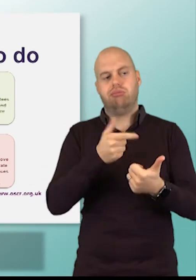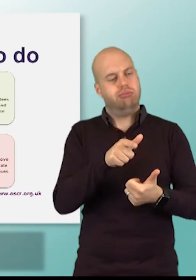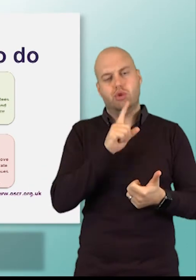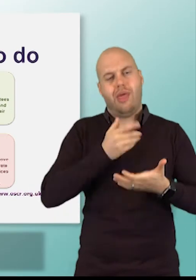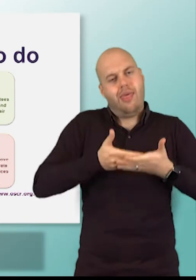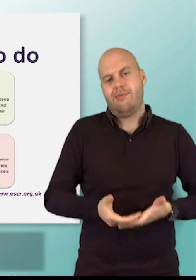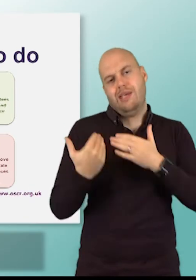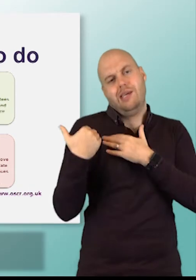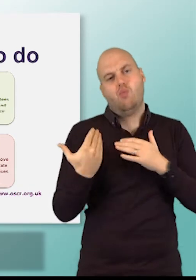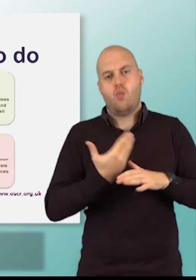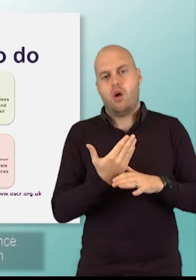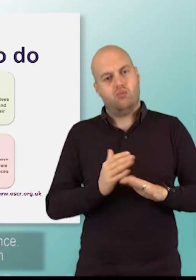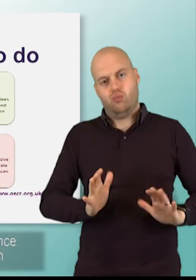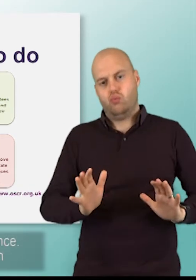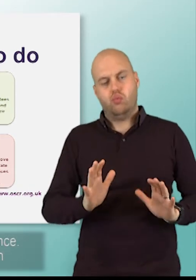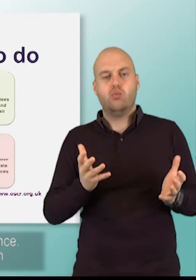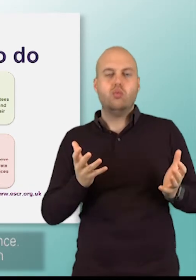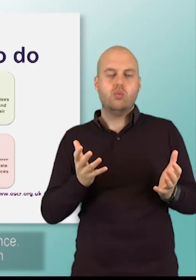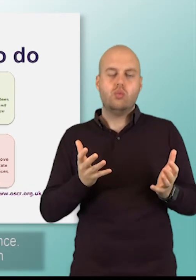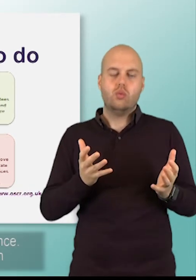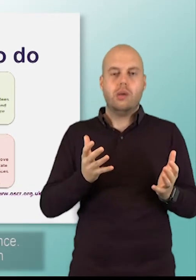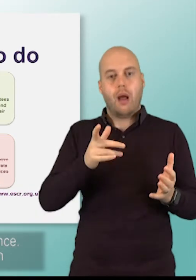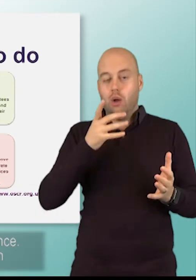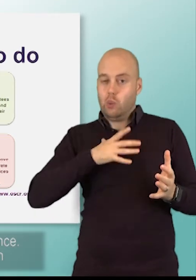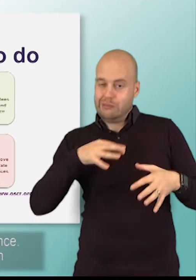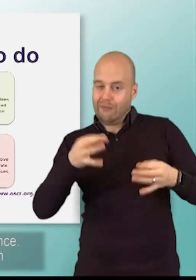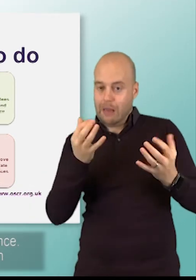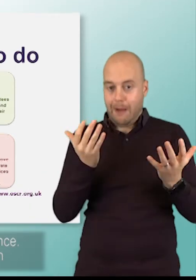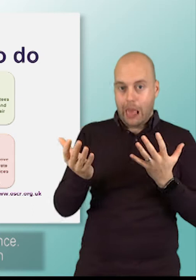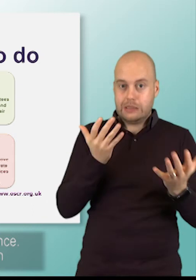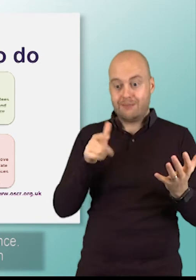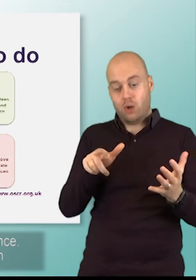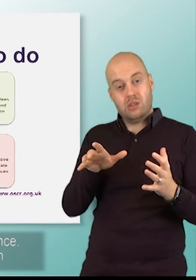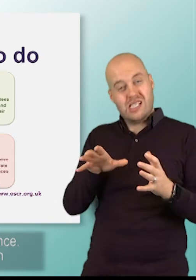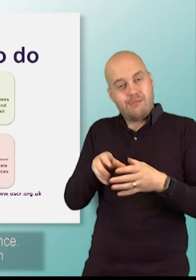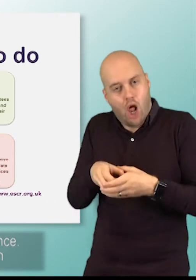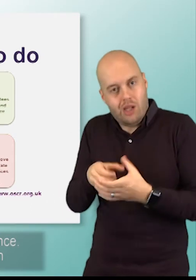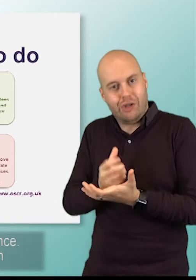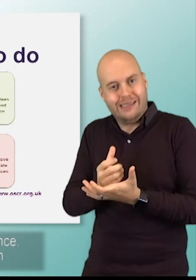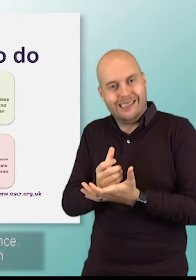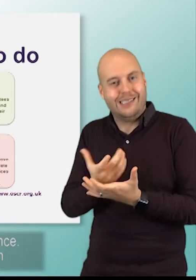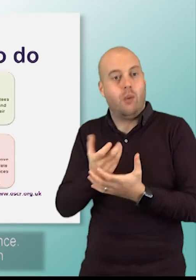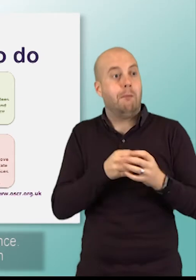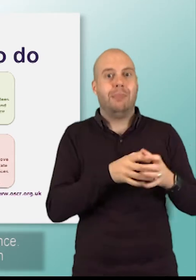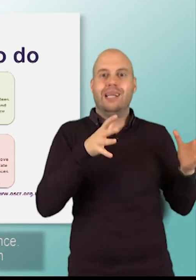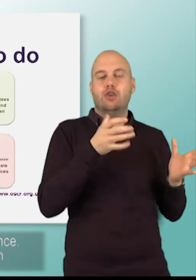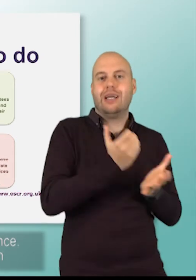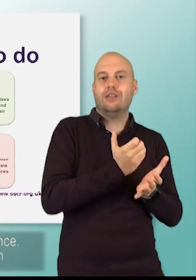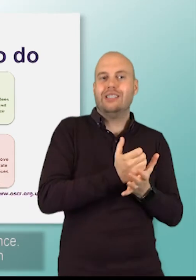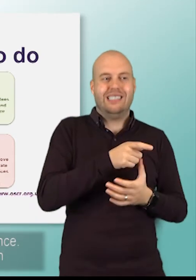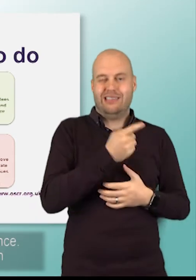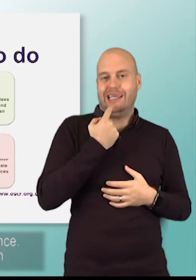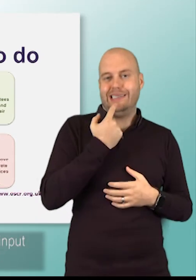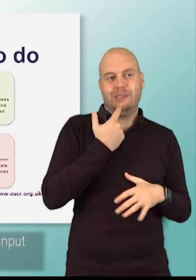view is that it's not too burdensome. But we've always got to work hard to strike that balance. For very small charities, an